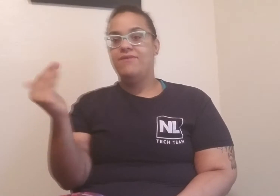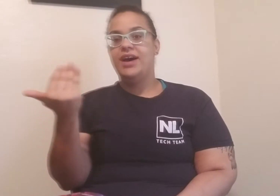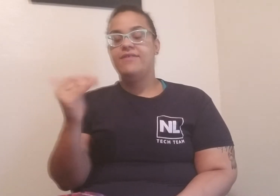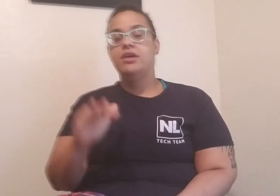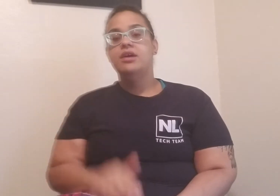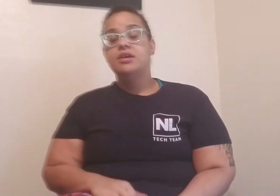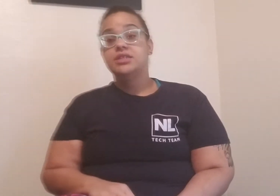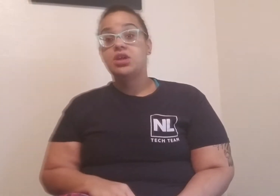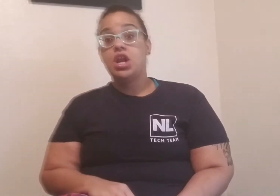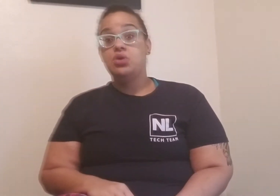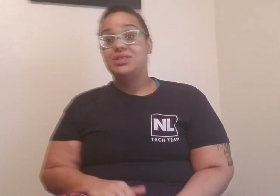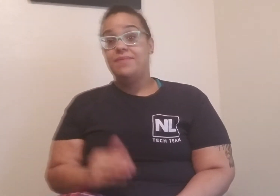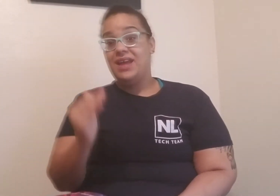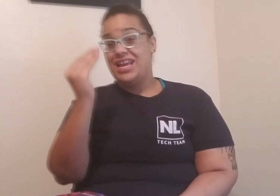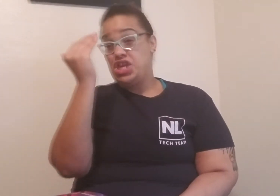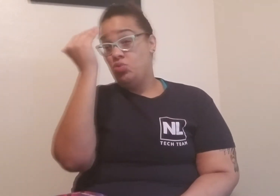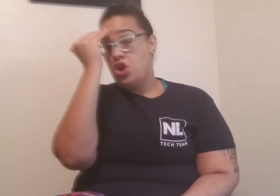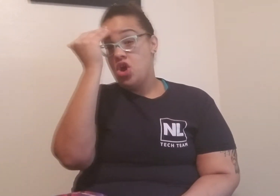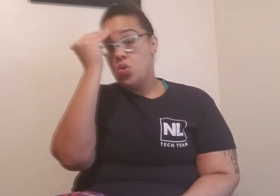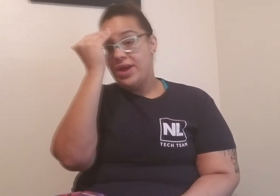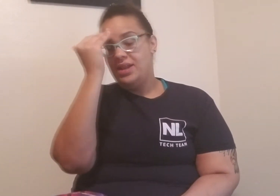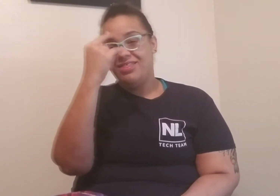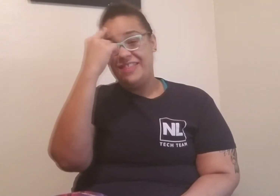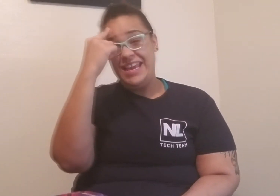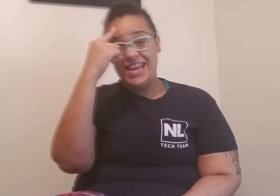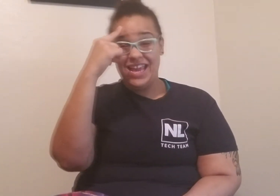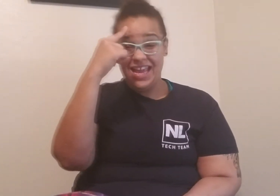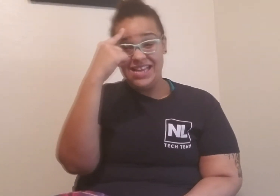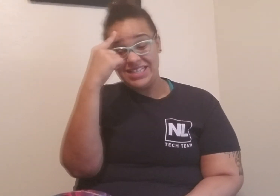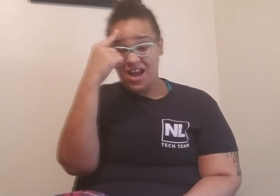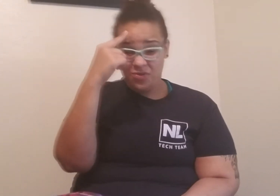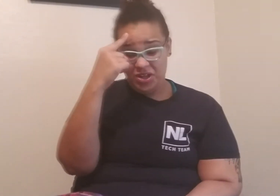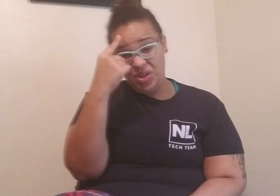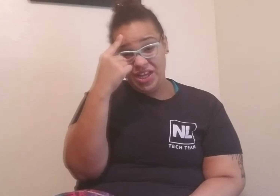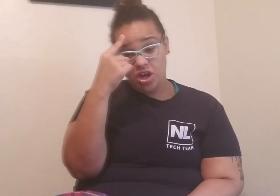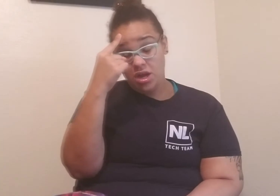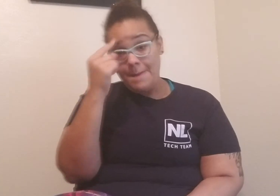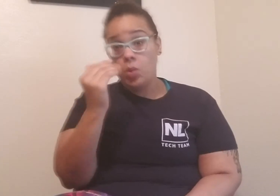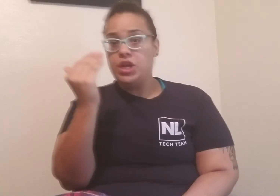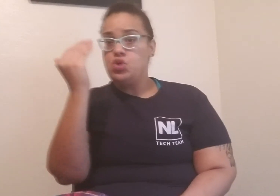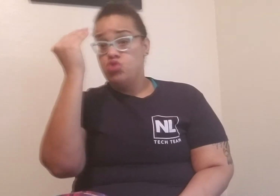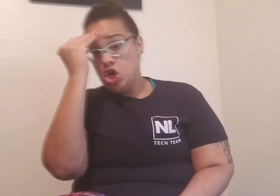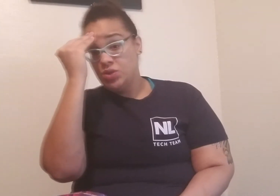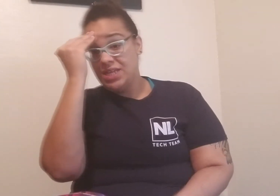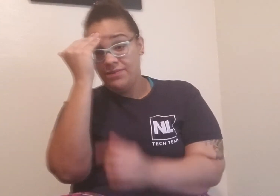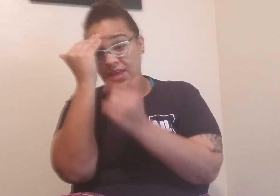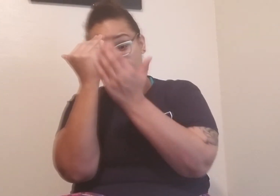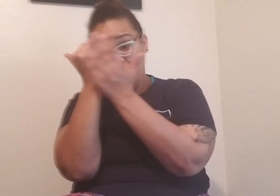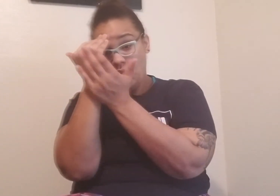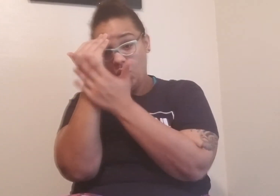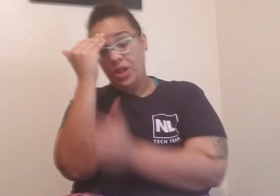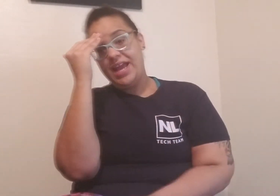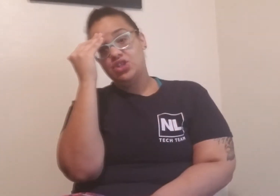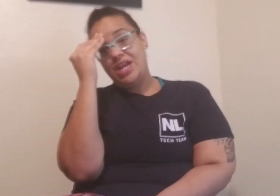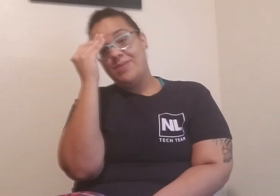5. So to know something, like you know it. Thinking is not real clear, but when you know something, the whole hand shape is